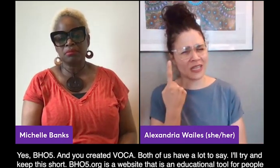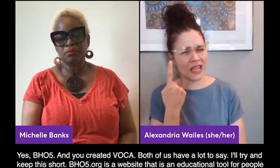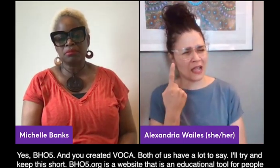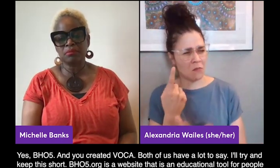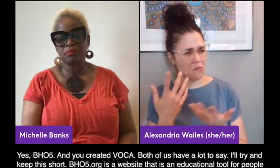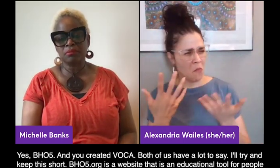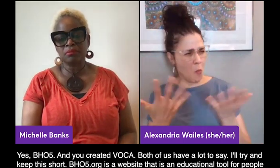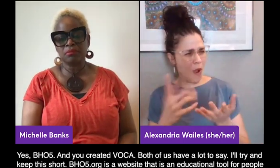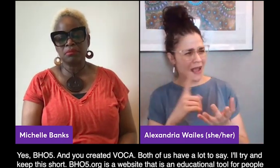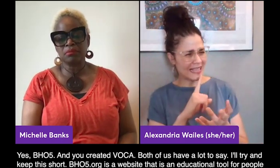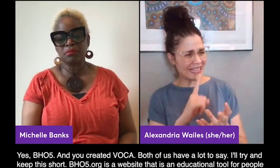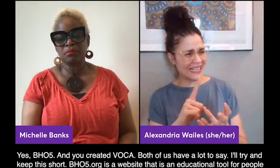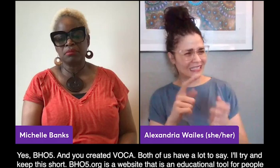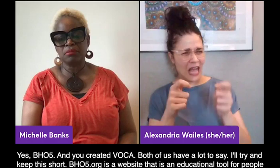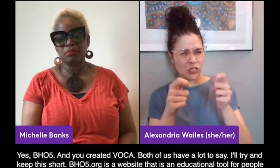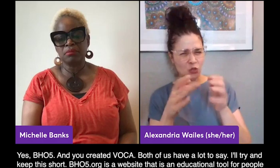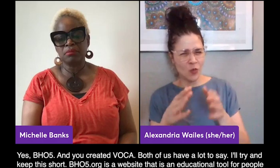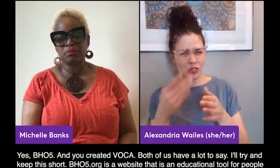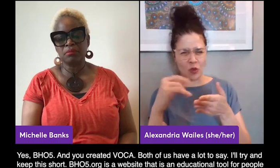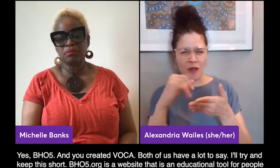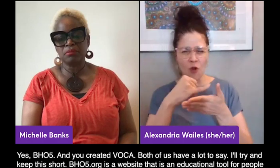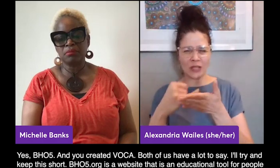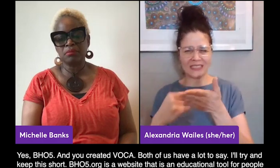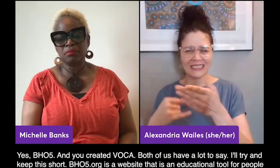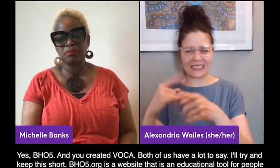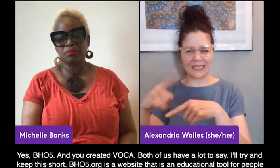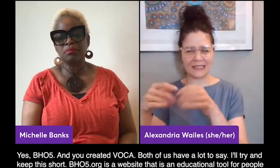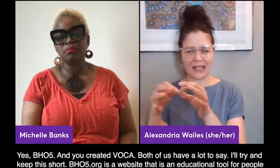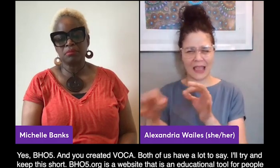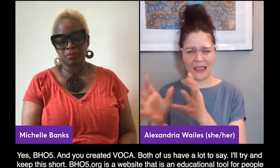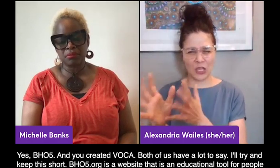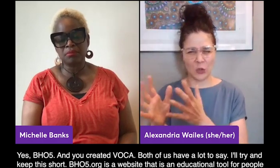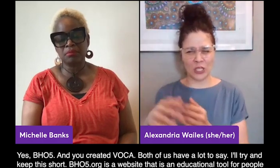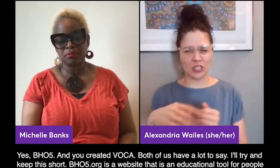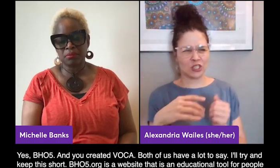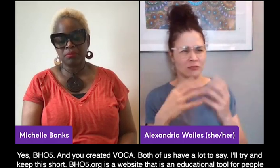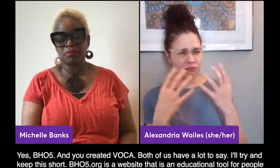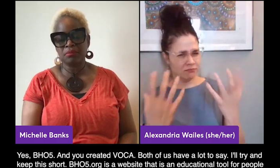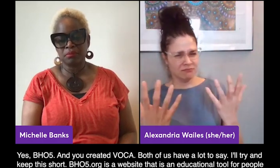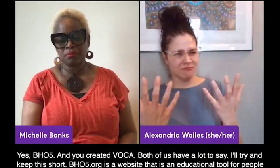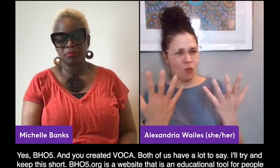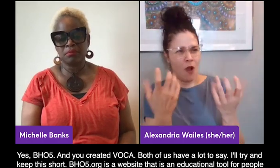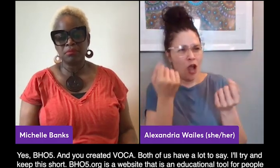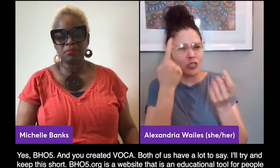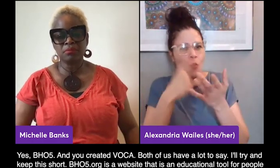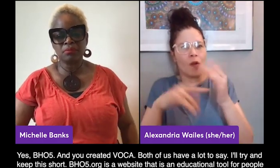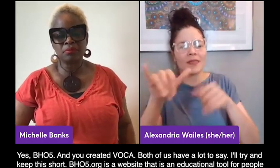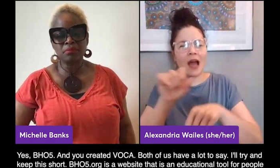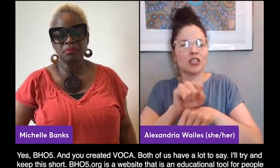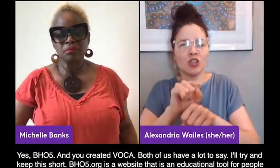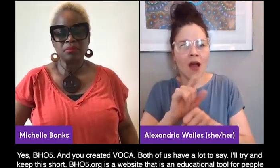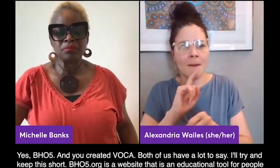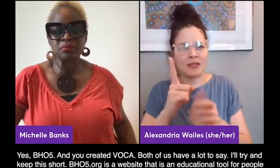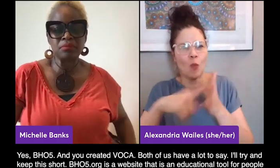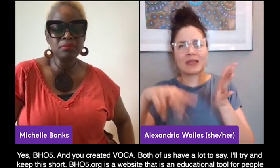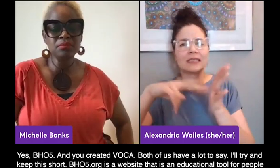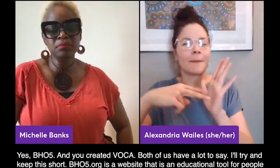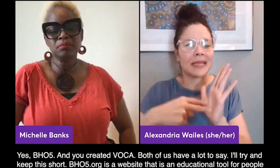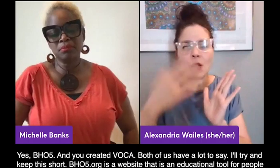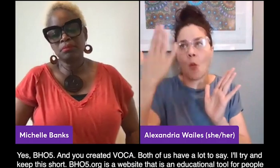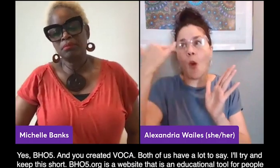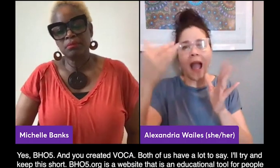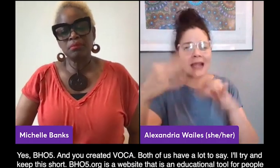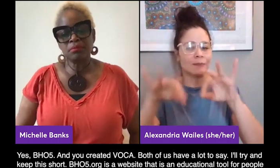to understand what a director of artistic sign language is, who want to understand what the job entails,